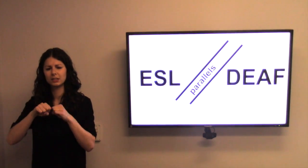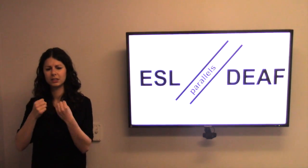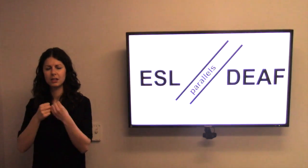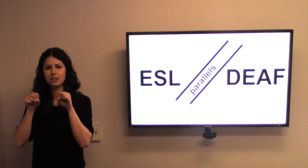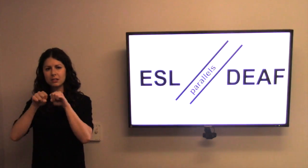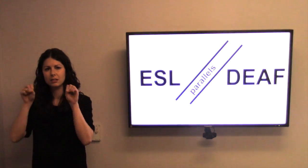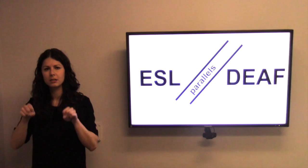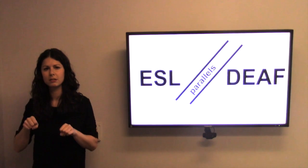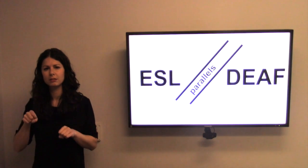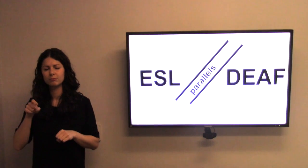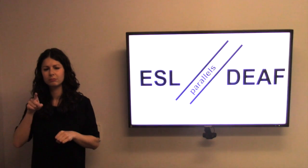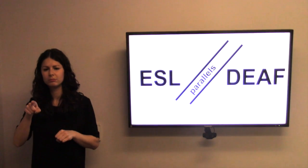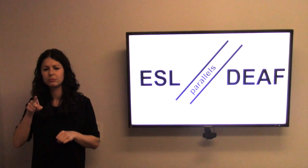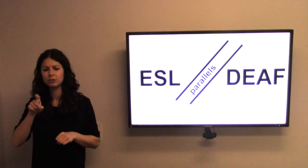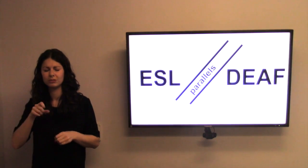describes the concept of disability.